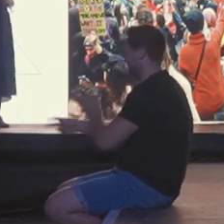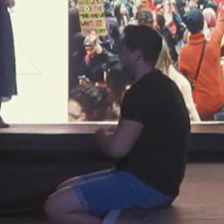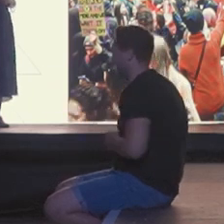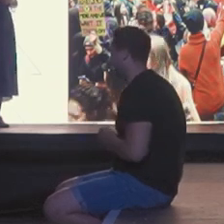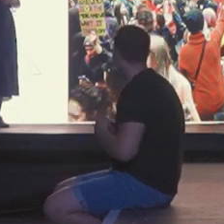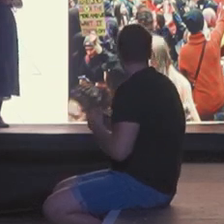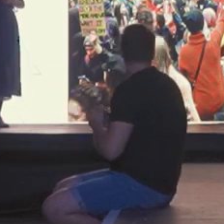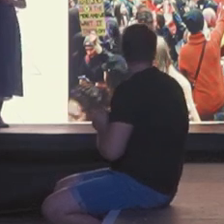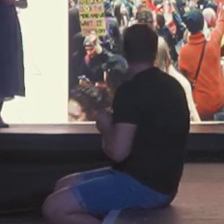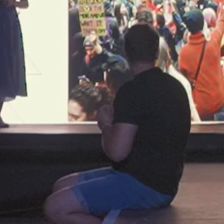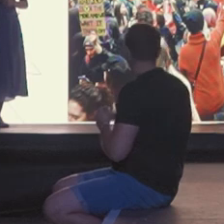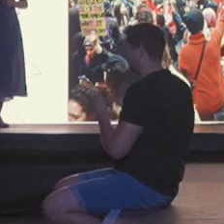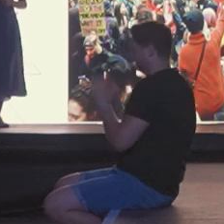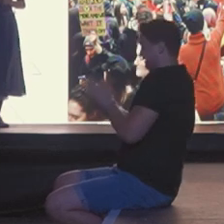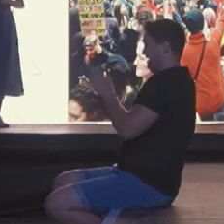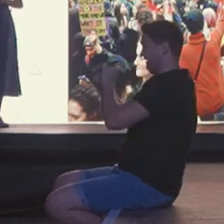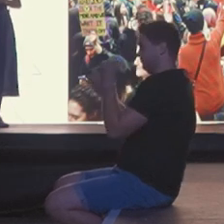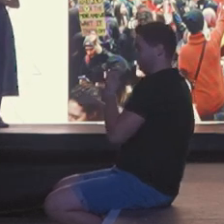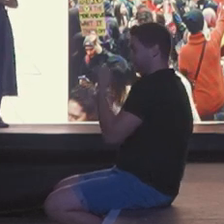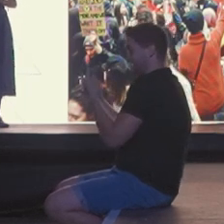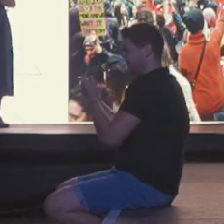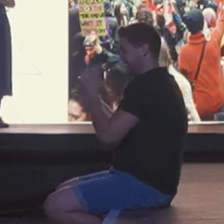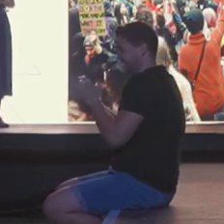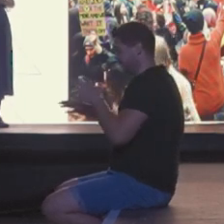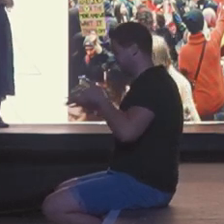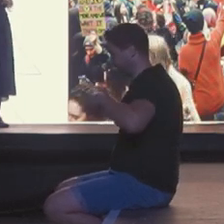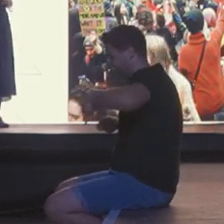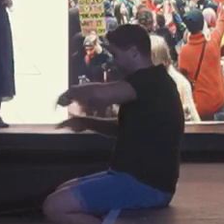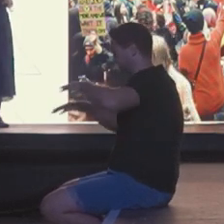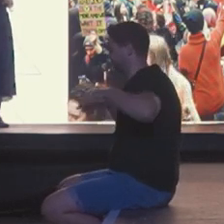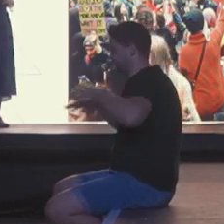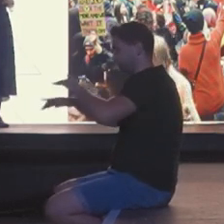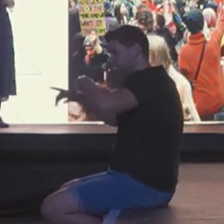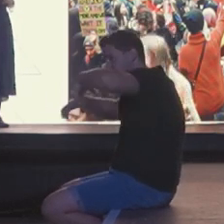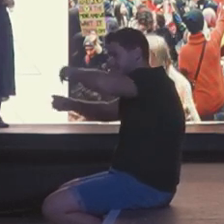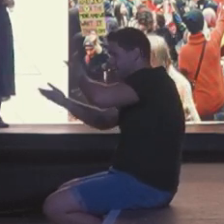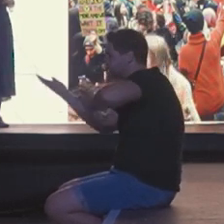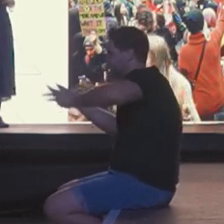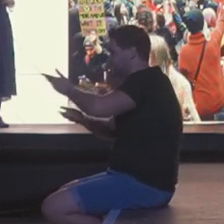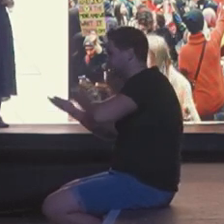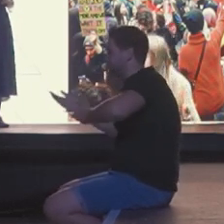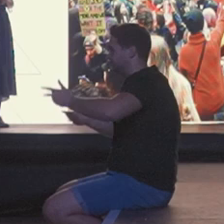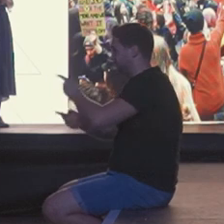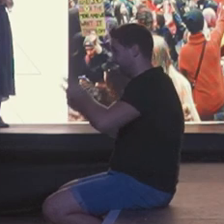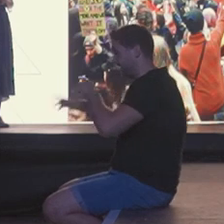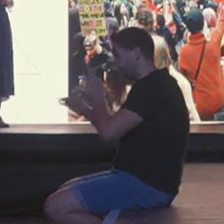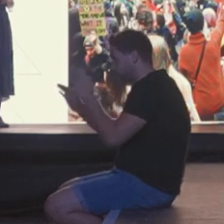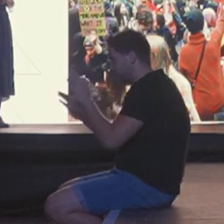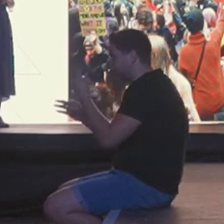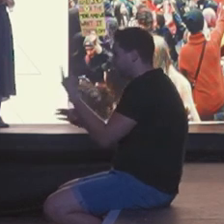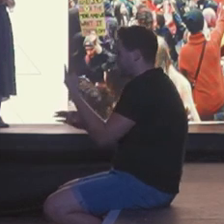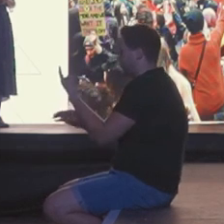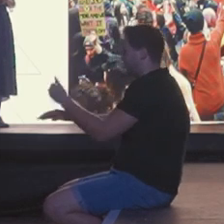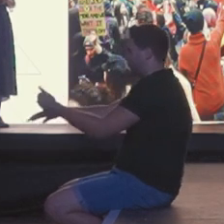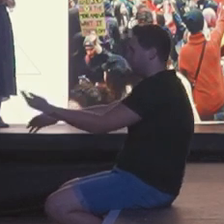vegan overnight. We're going to have to do something about it. We're going to have to go to the streets, raise the alarm, and get people talking. And fundamentally, if we're not doing it, who the hell